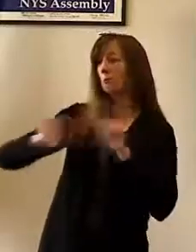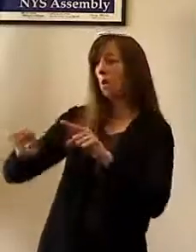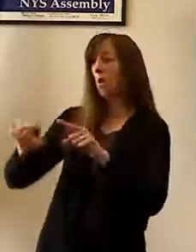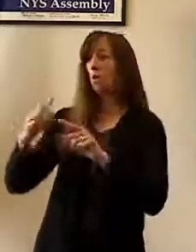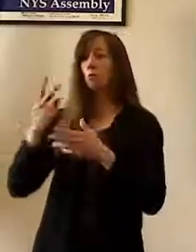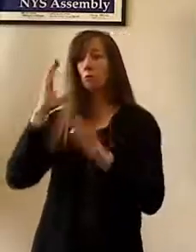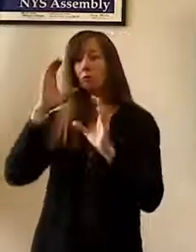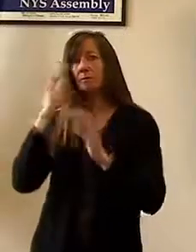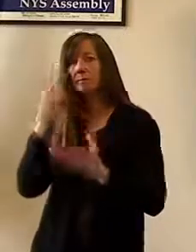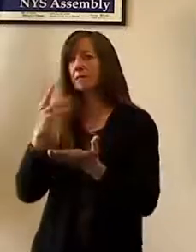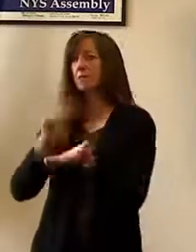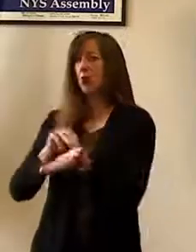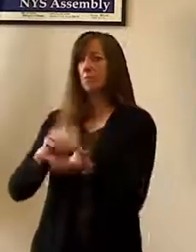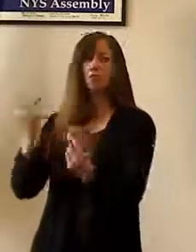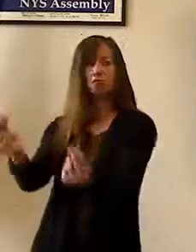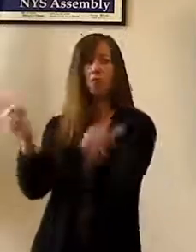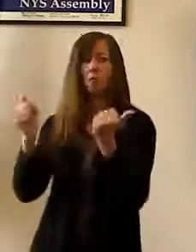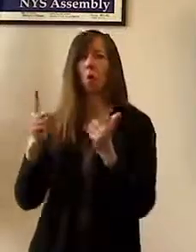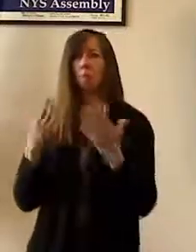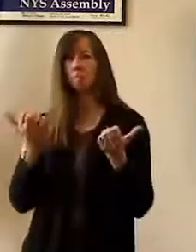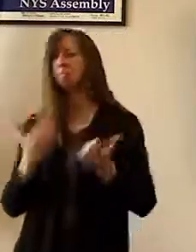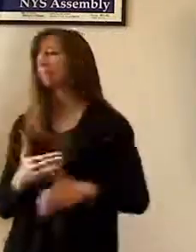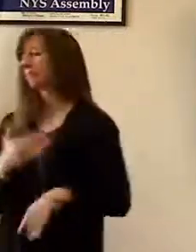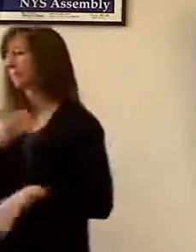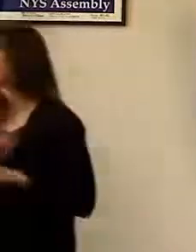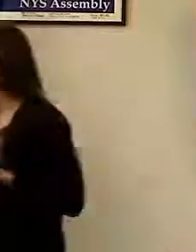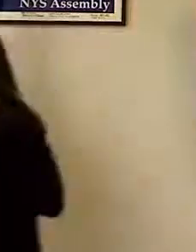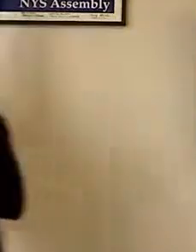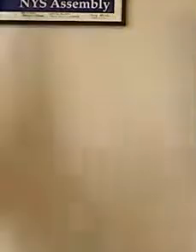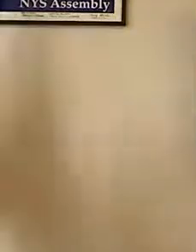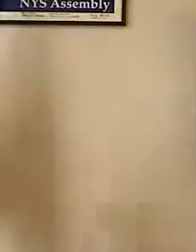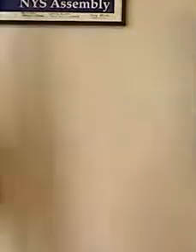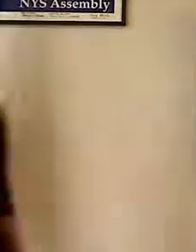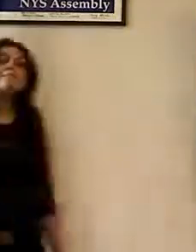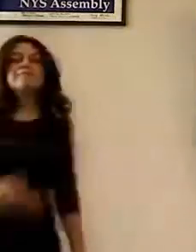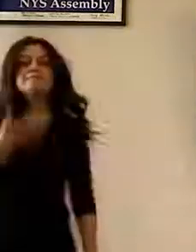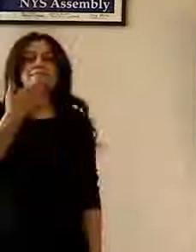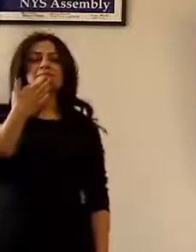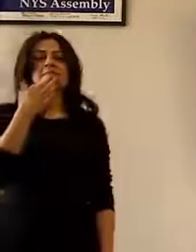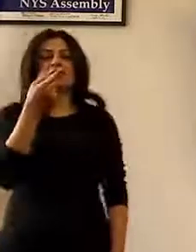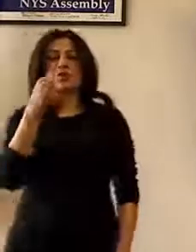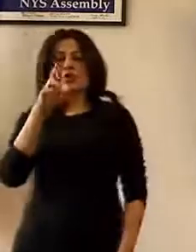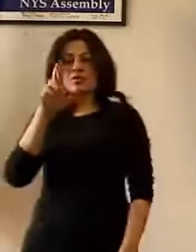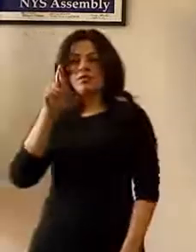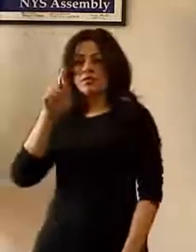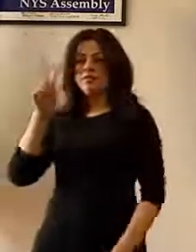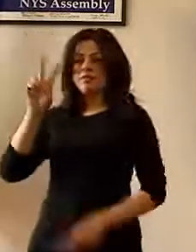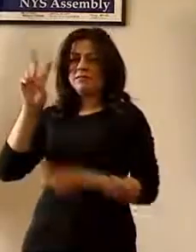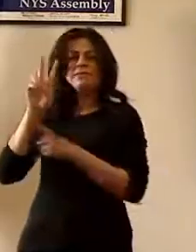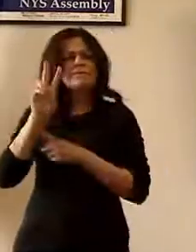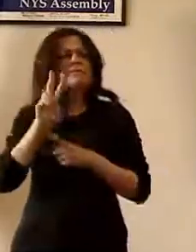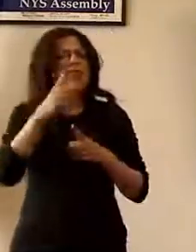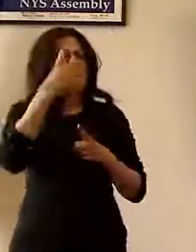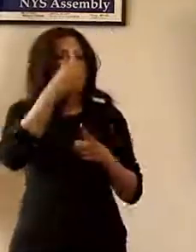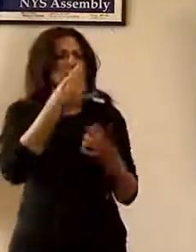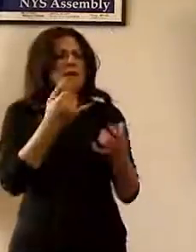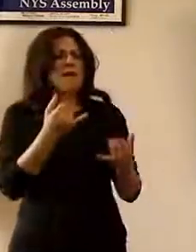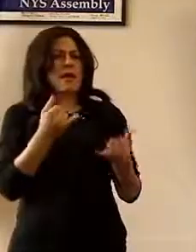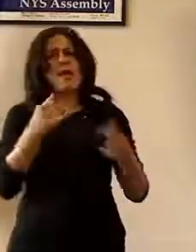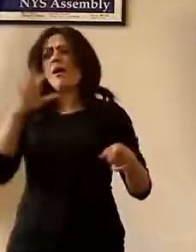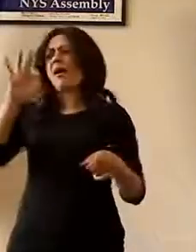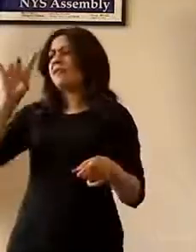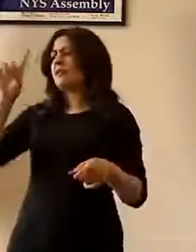Thank you, Dr. Wythian. Can you offer, currently, we are aware, and the FDA has